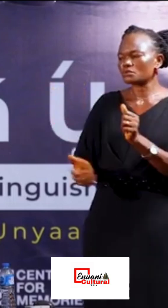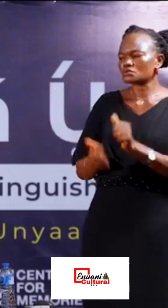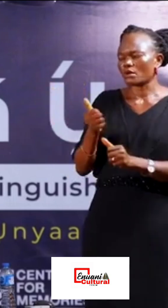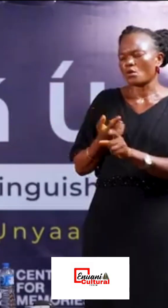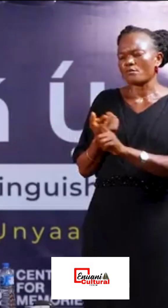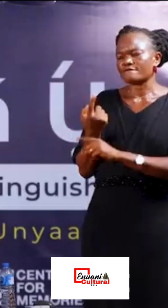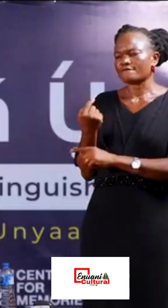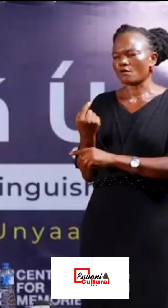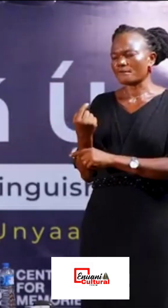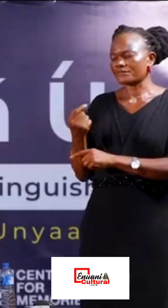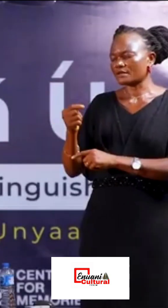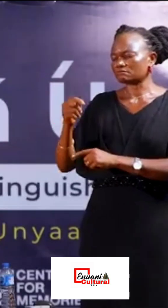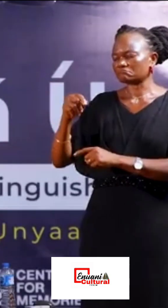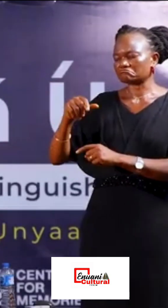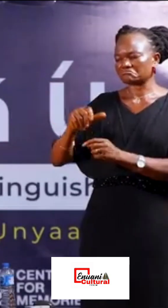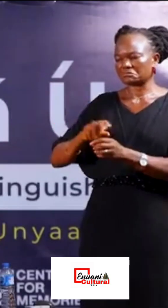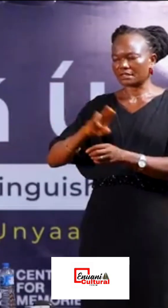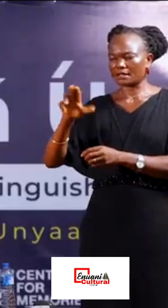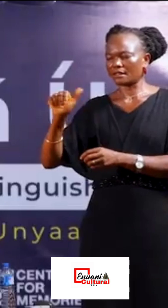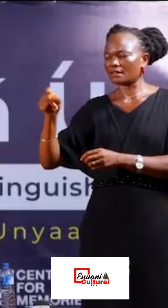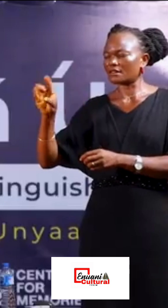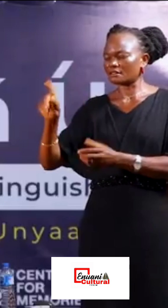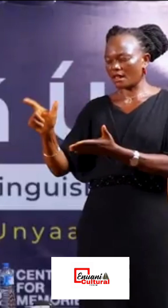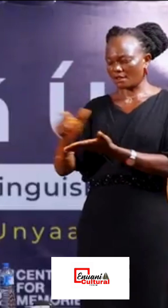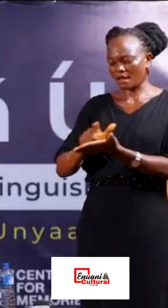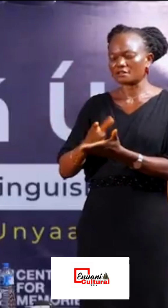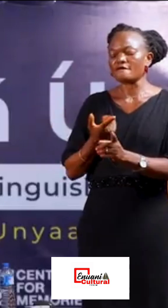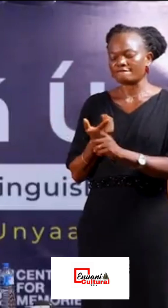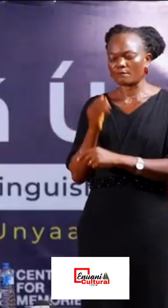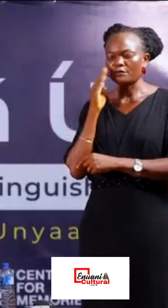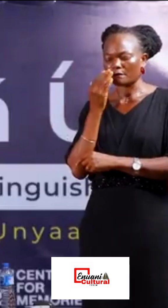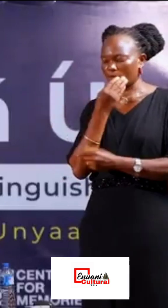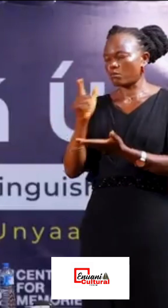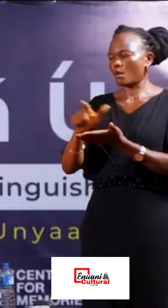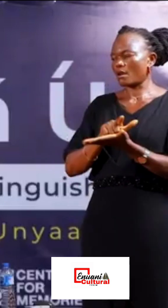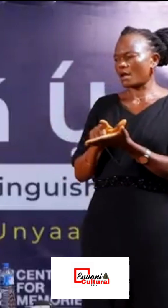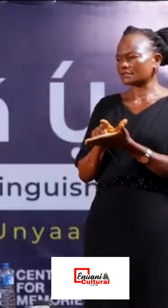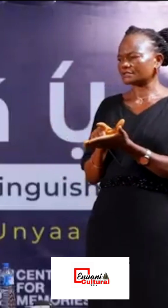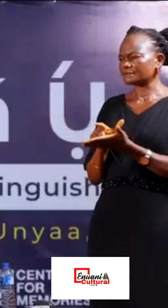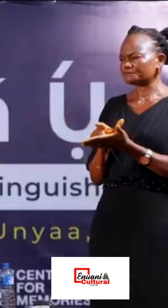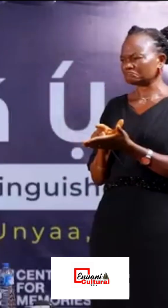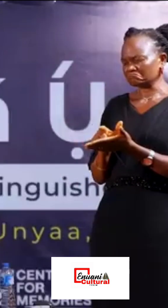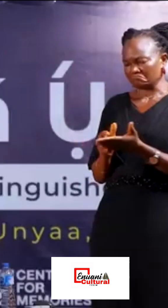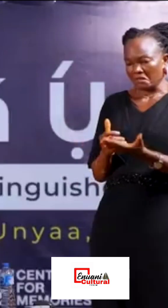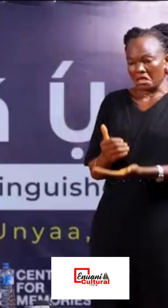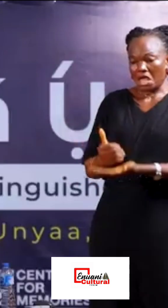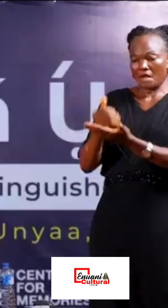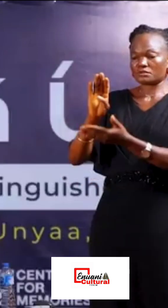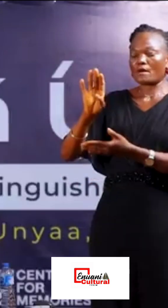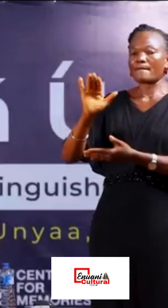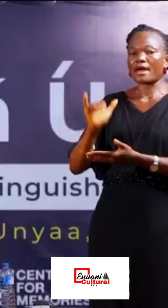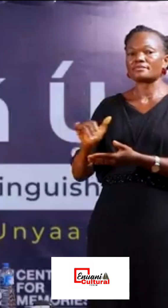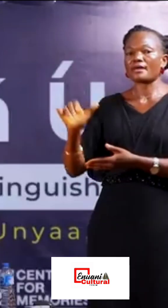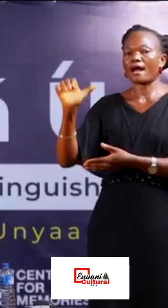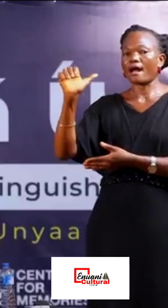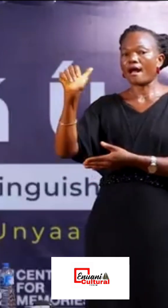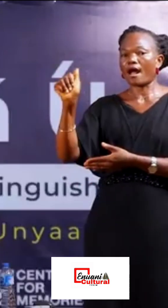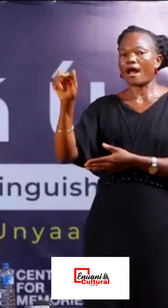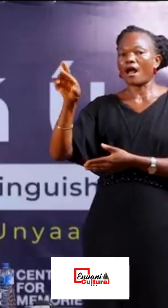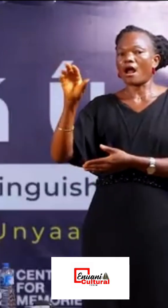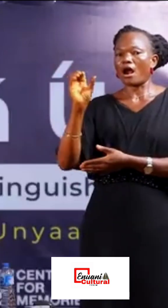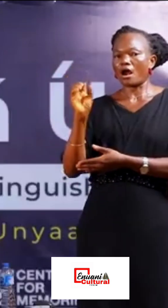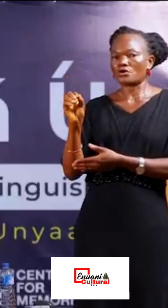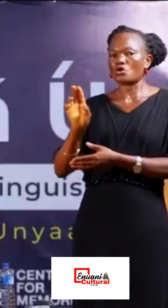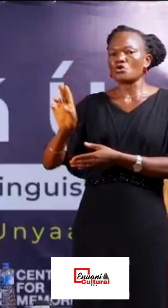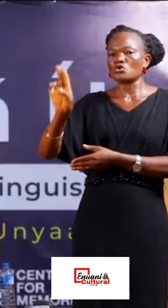coming from the hinterland, from Igbo land, facilitated by the Aro,